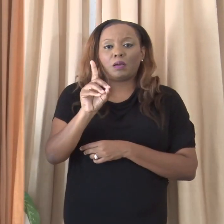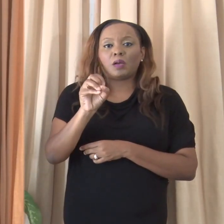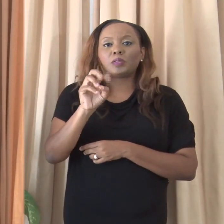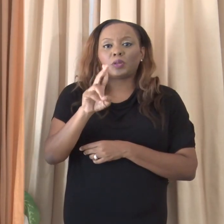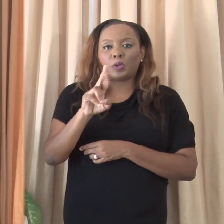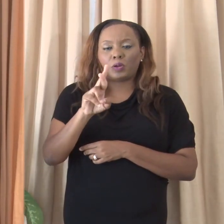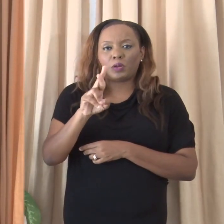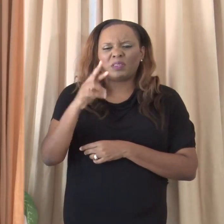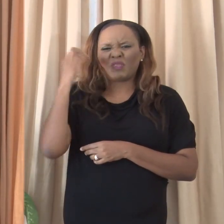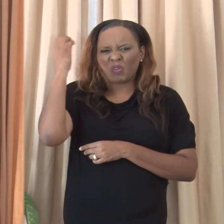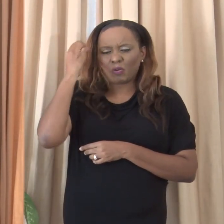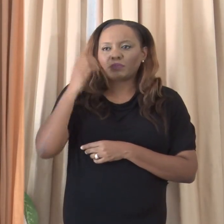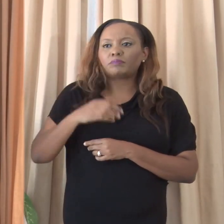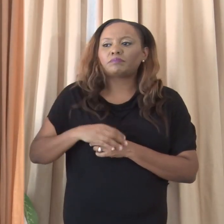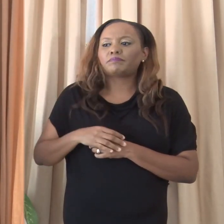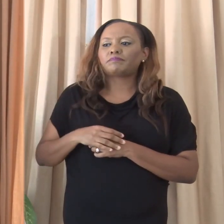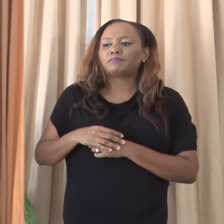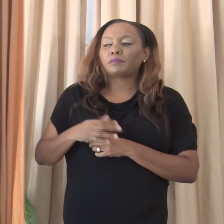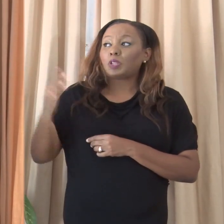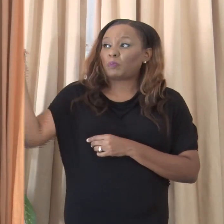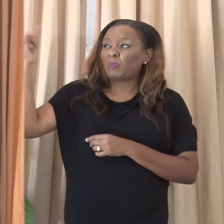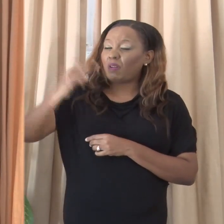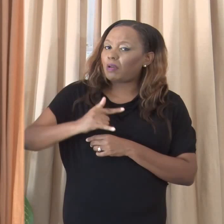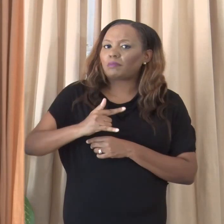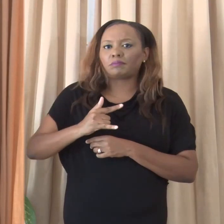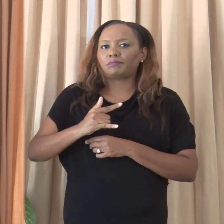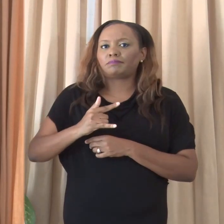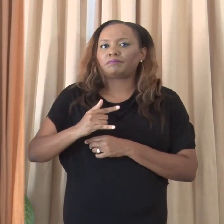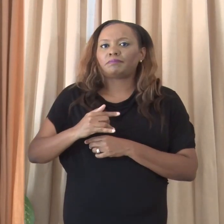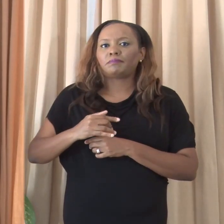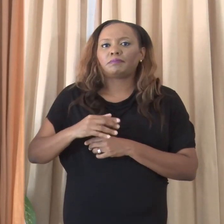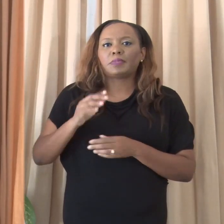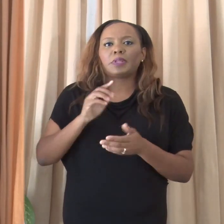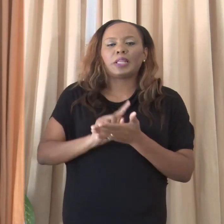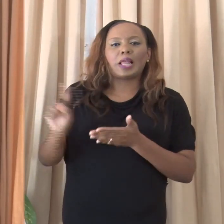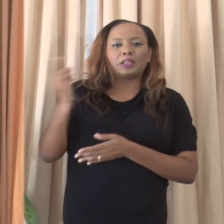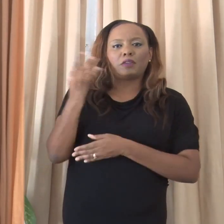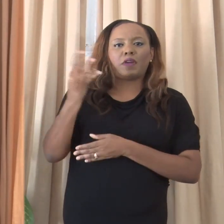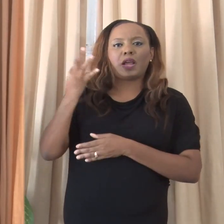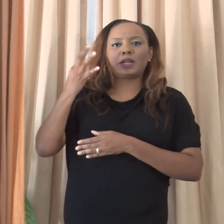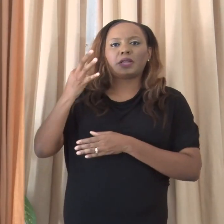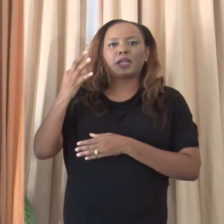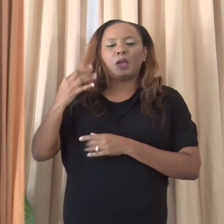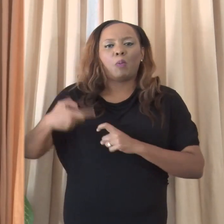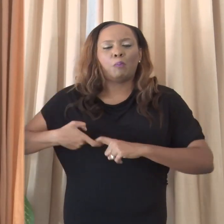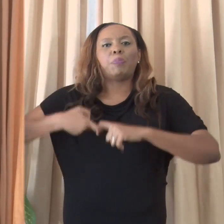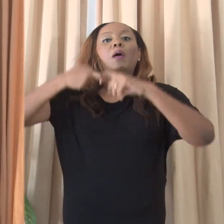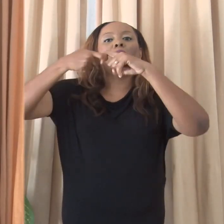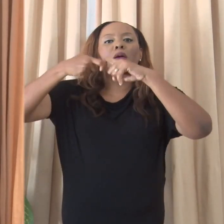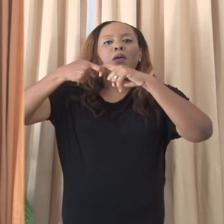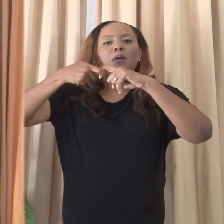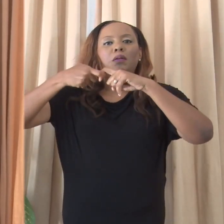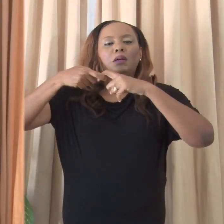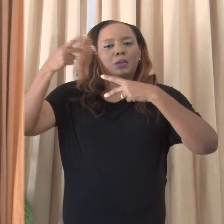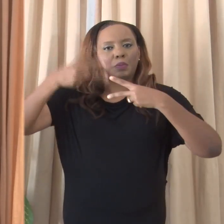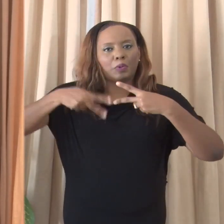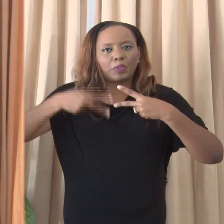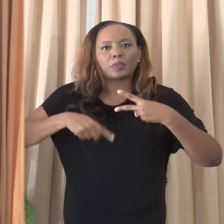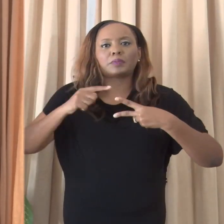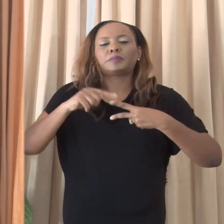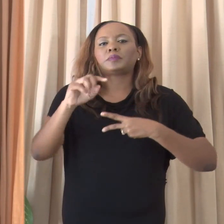operations indefinitely as of Friday. Right now, both airlines are focusing primarily on